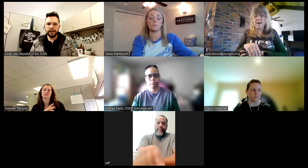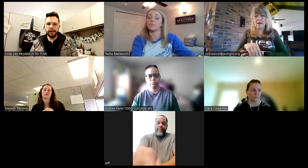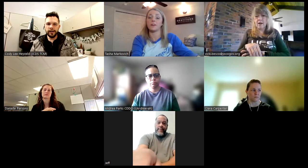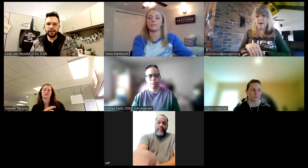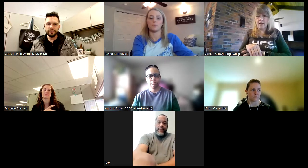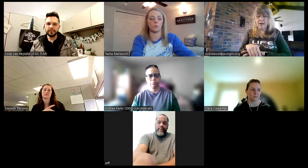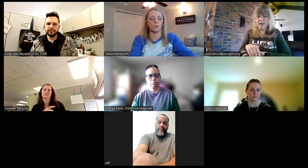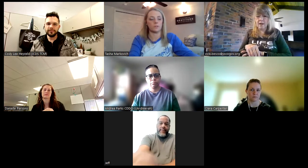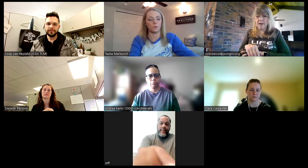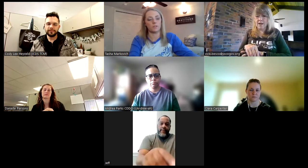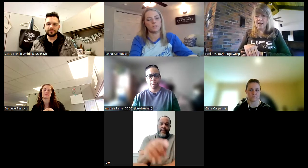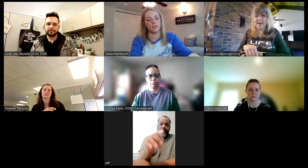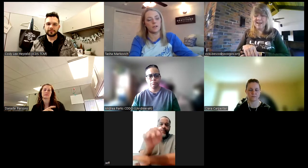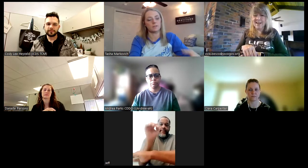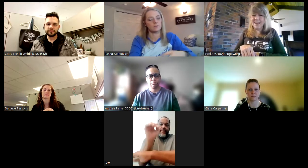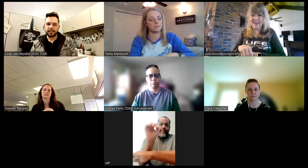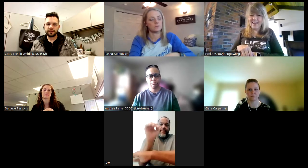We'll find some more words for us today.